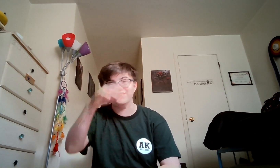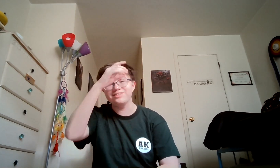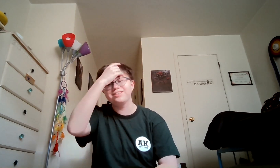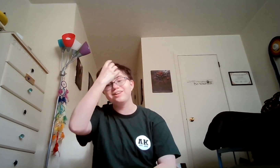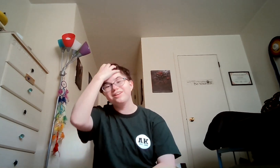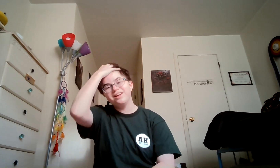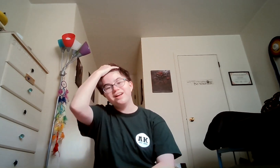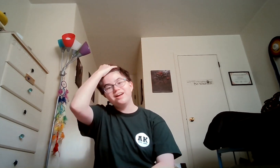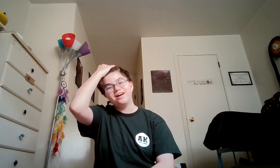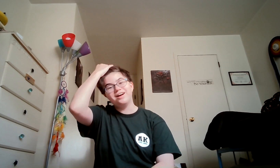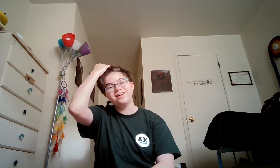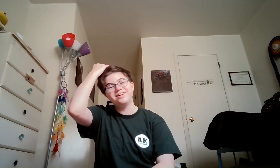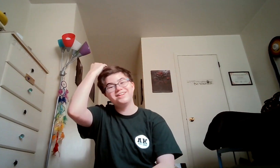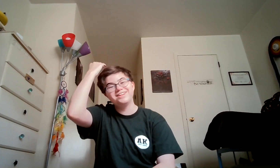Congratulations.